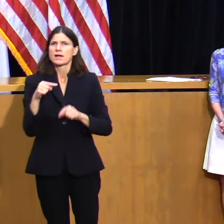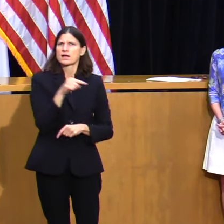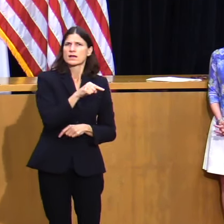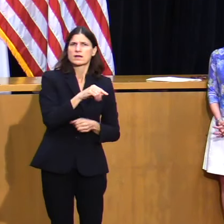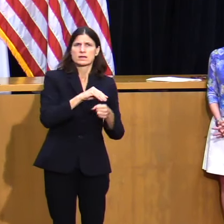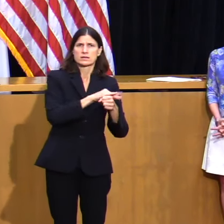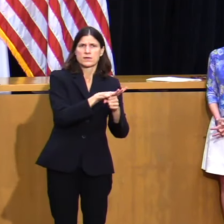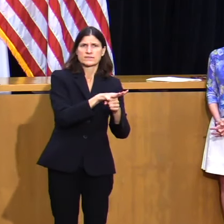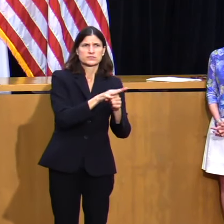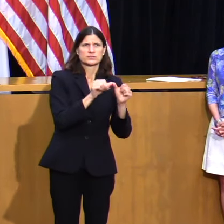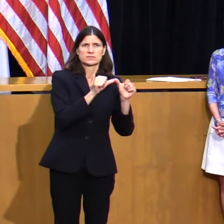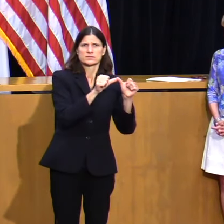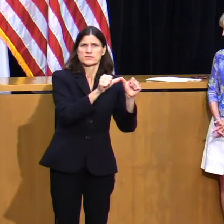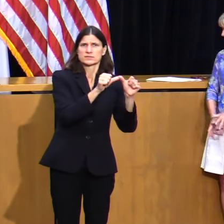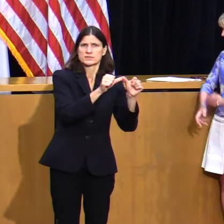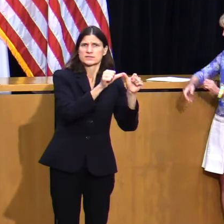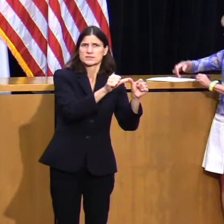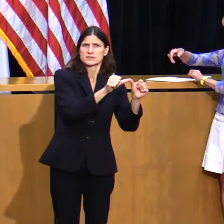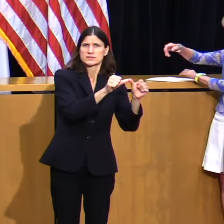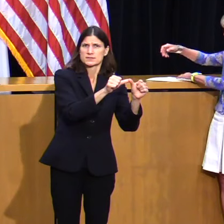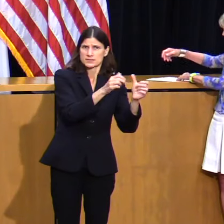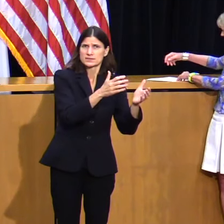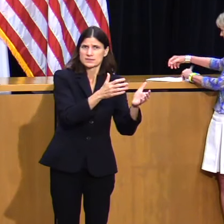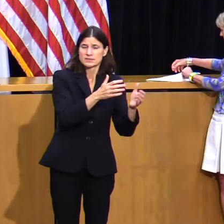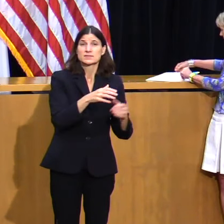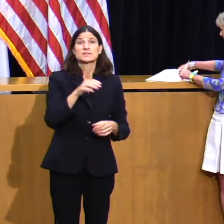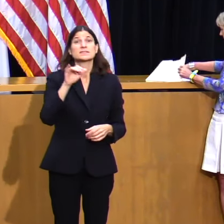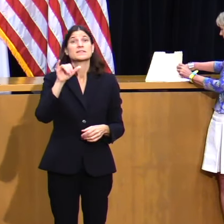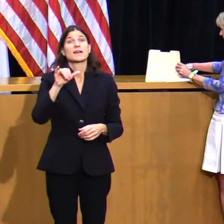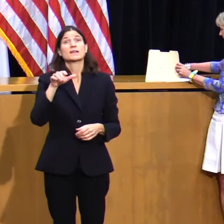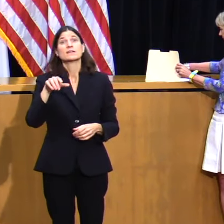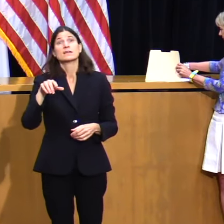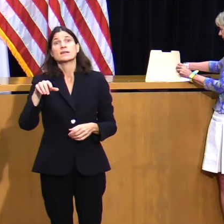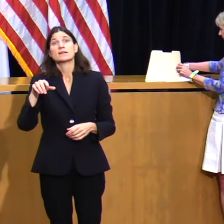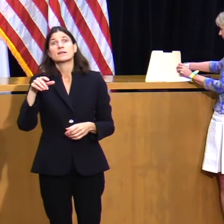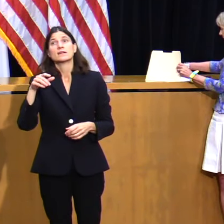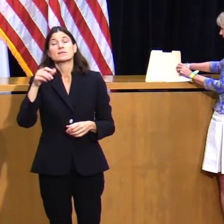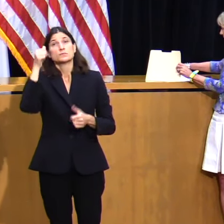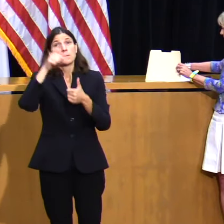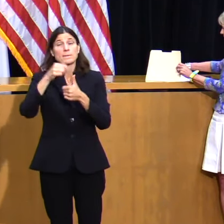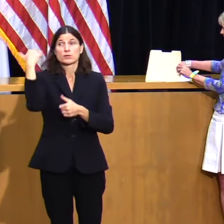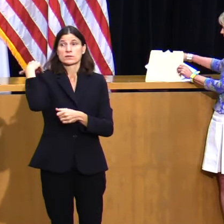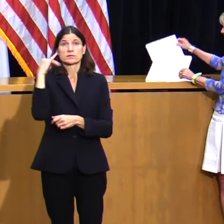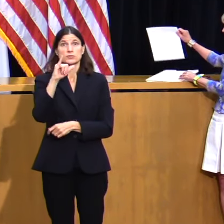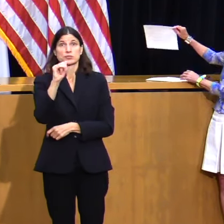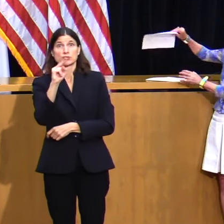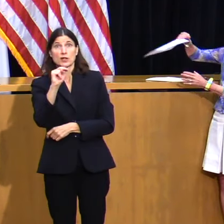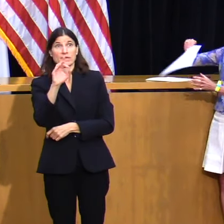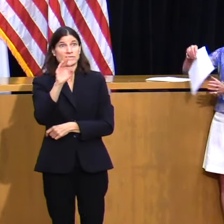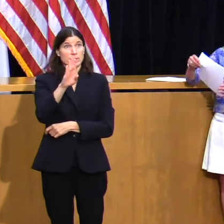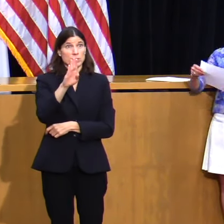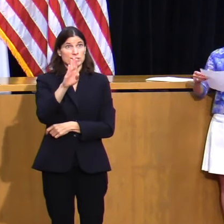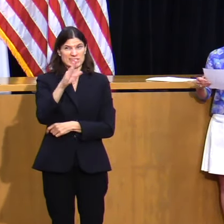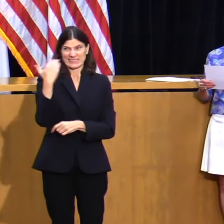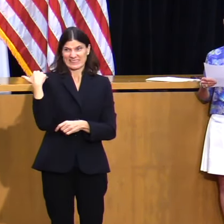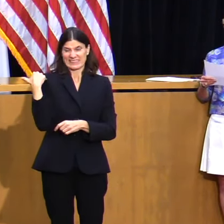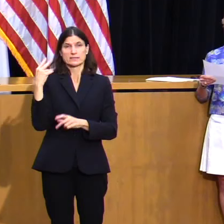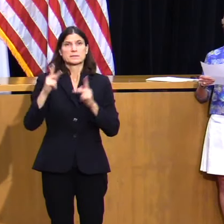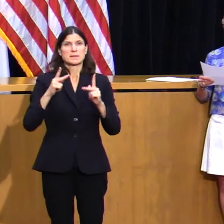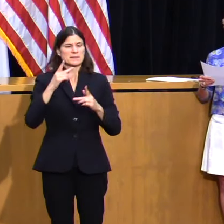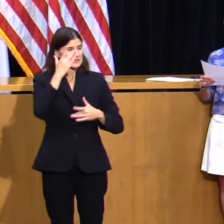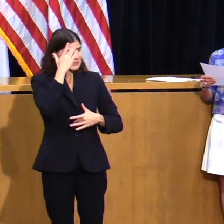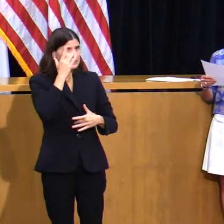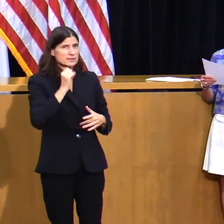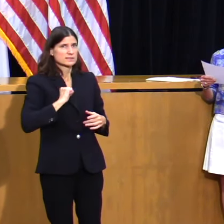in January and February, but there's no question that on a typical year, we have, 40,000 cases of